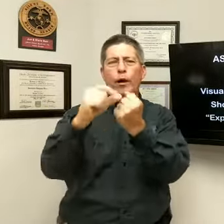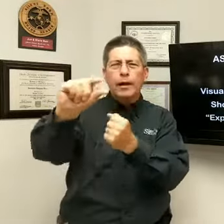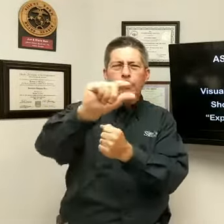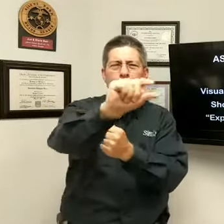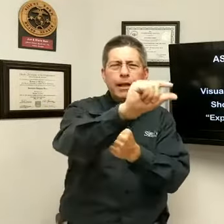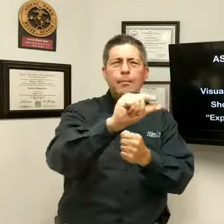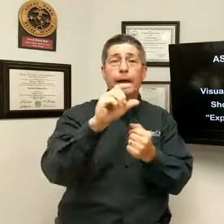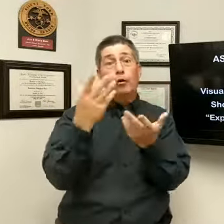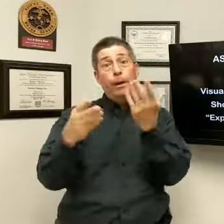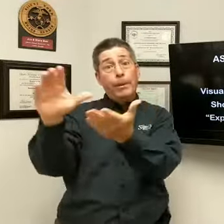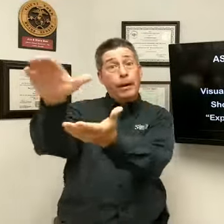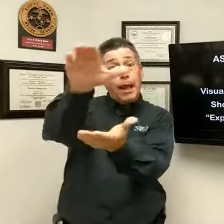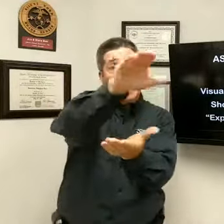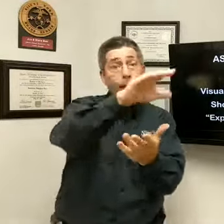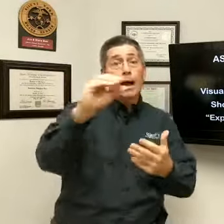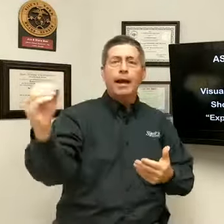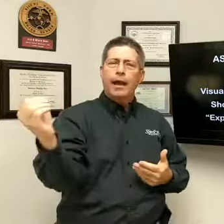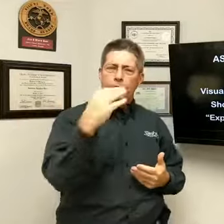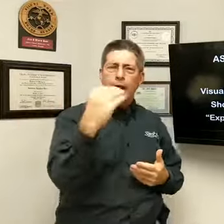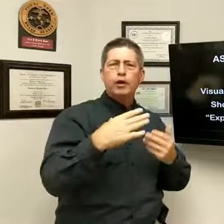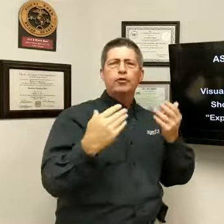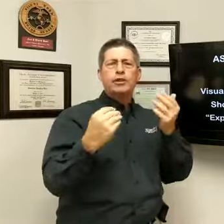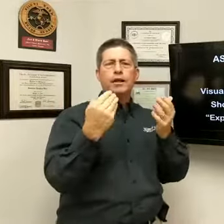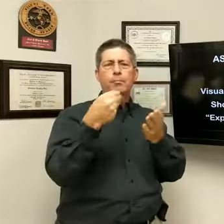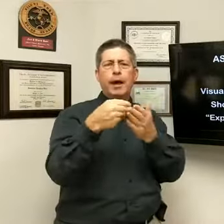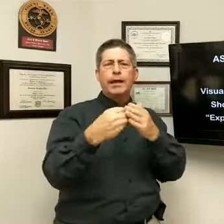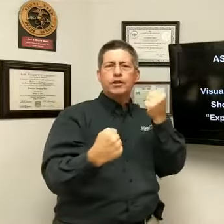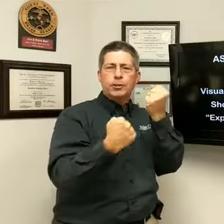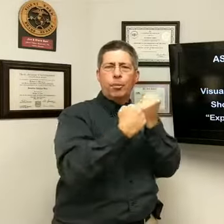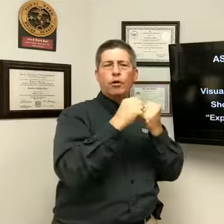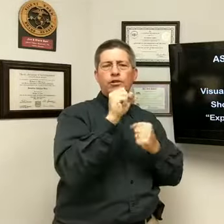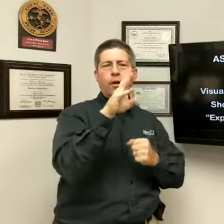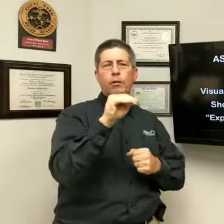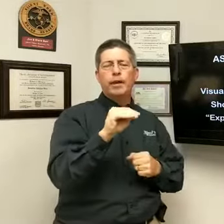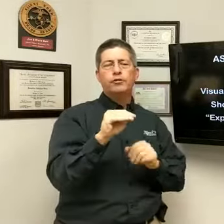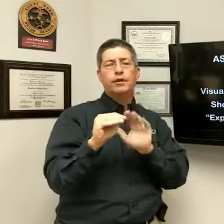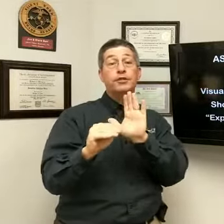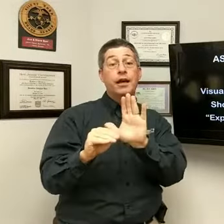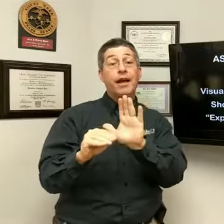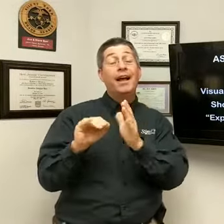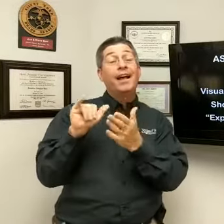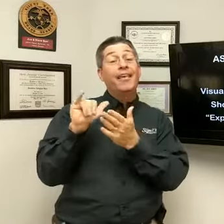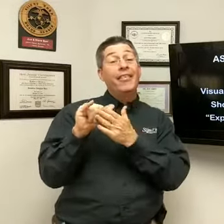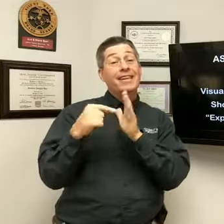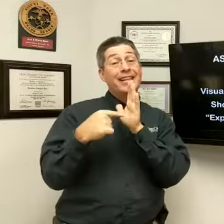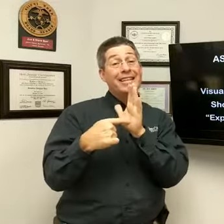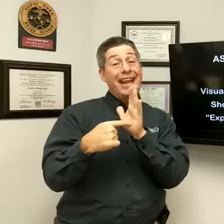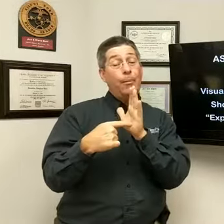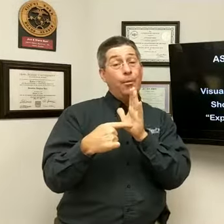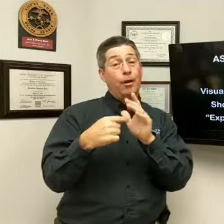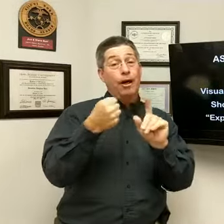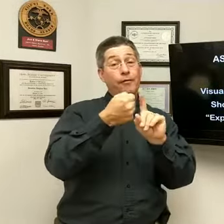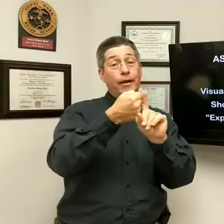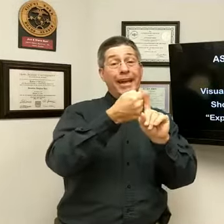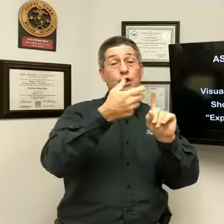bit, or maybe a lot. And you send money and support Solid Word Ministries. That's an example of